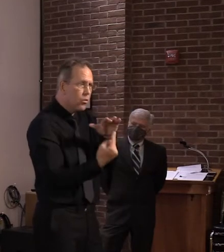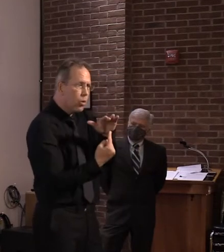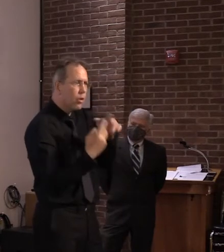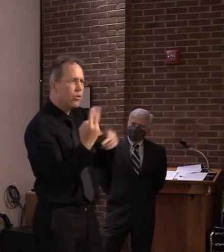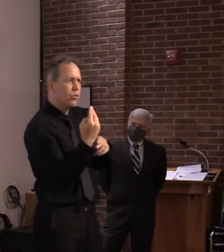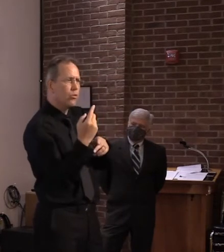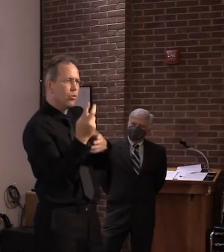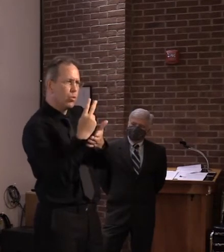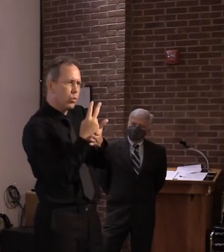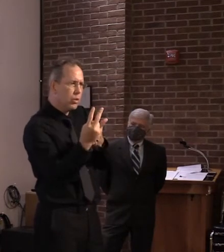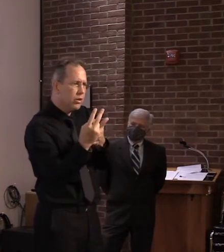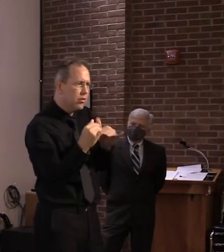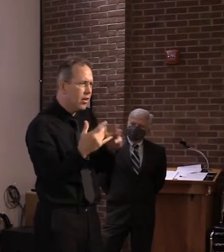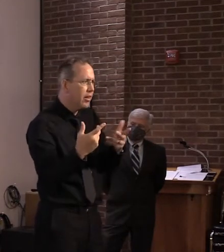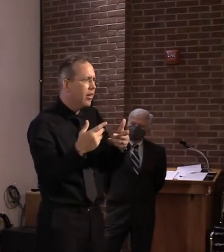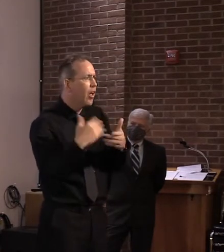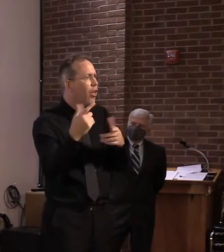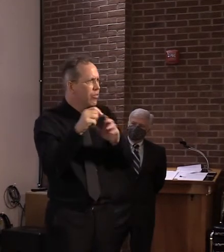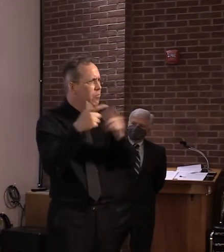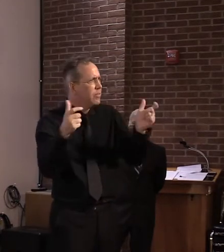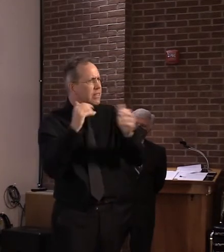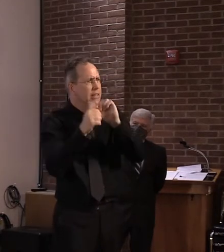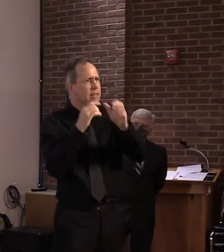something very similar to what we're doing.